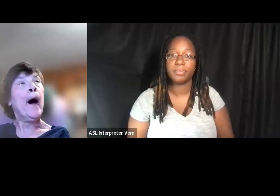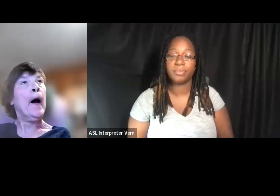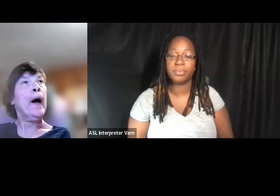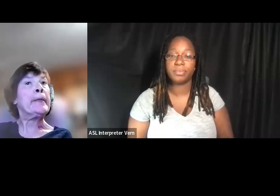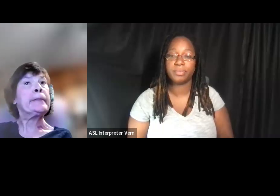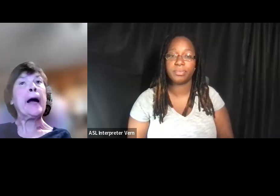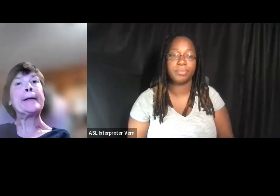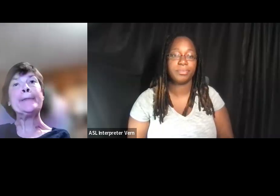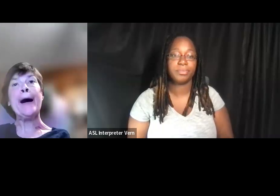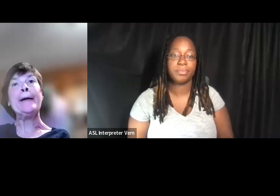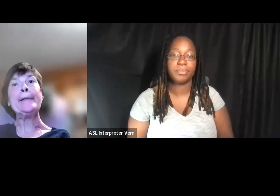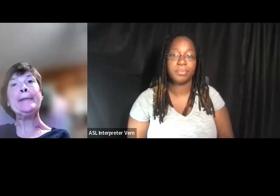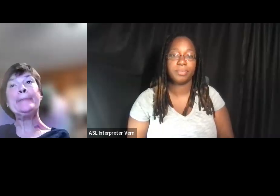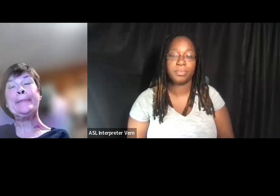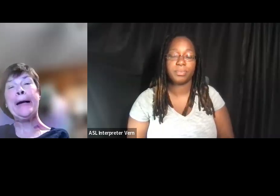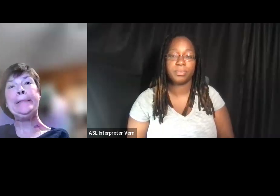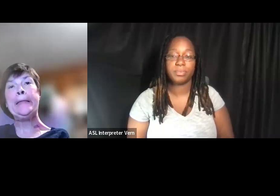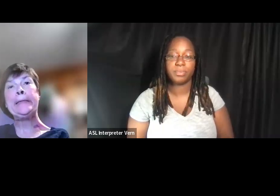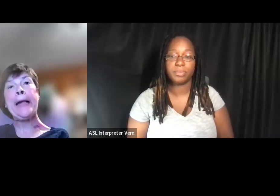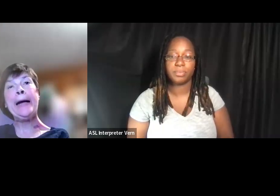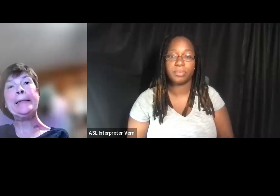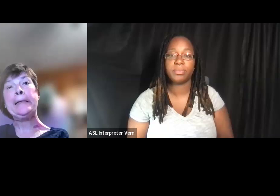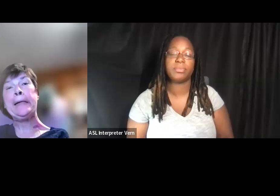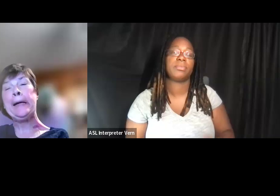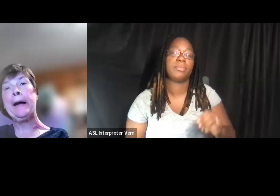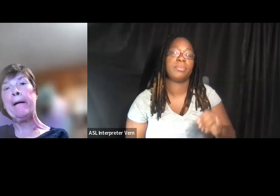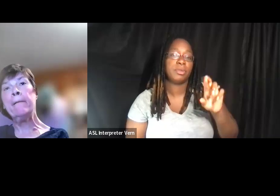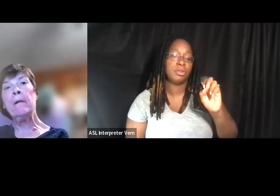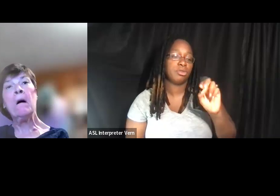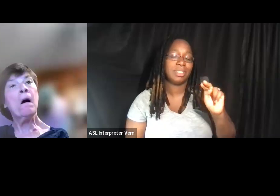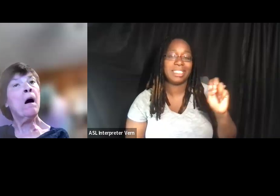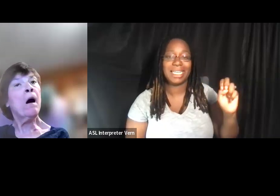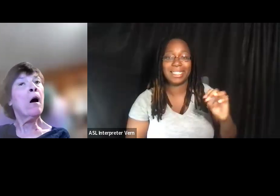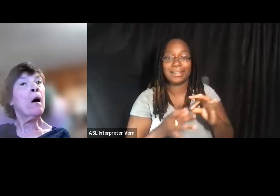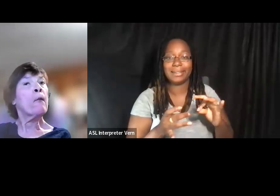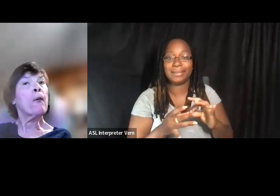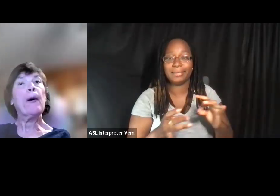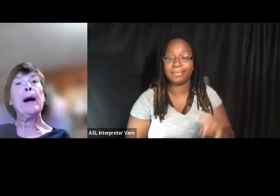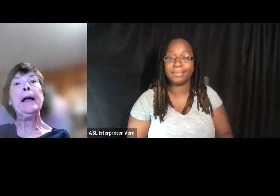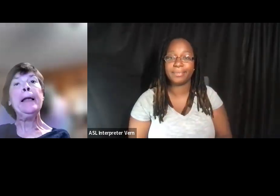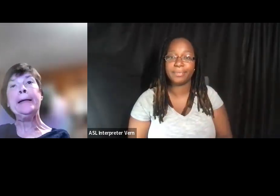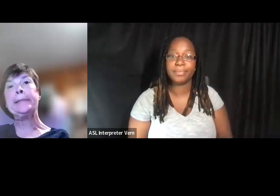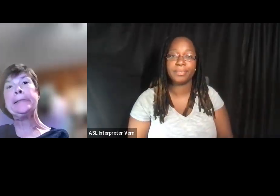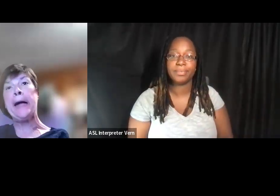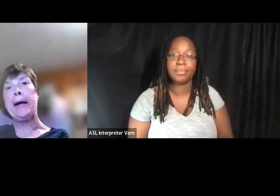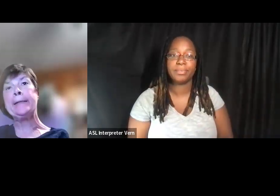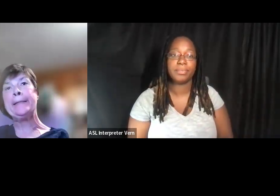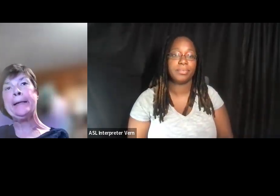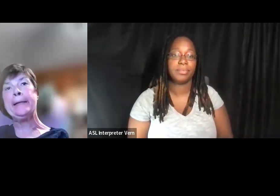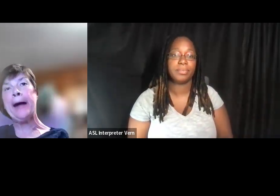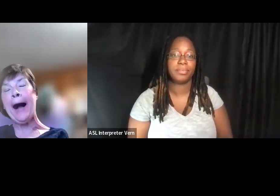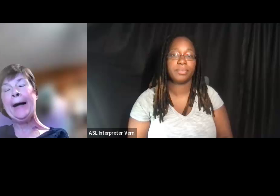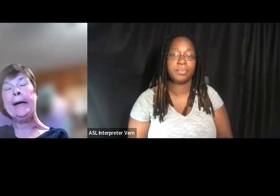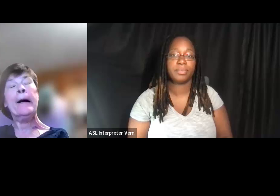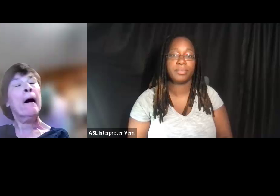gonna talk about the practicality of what it looks like